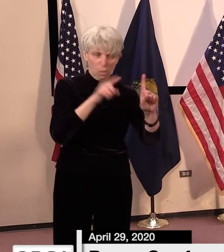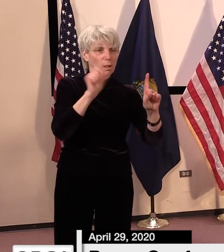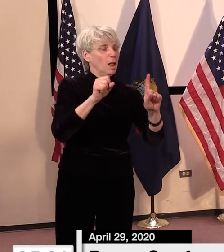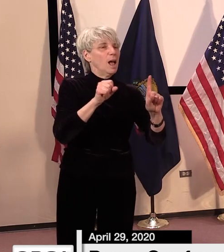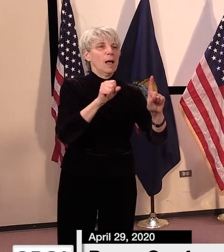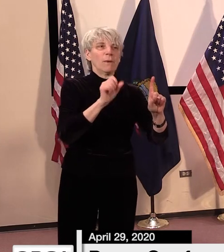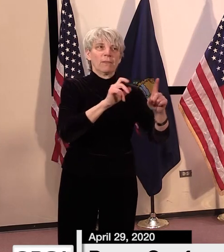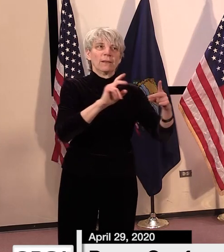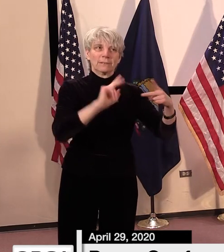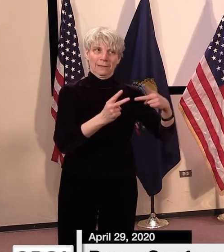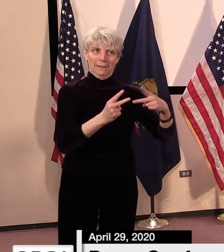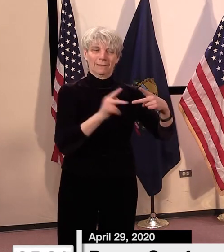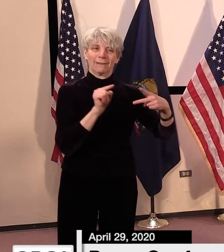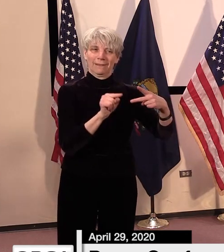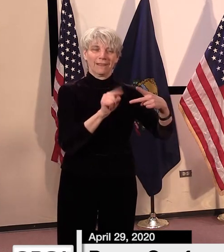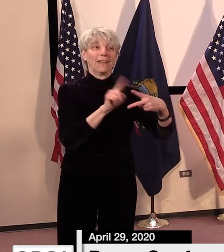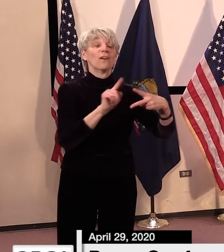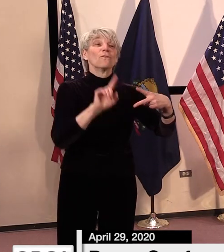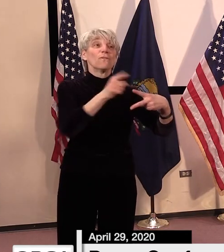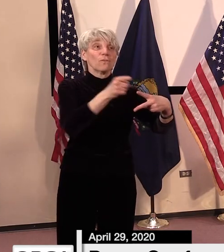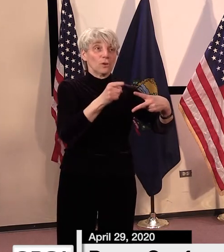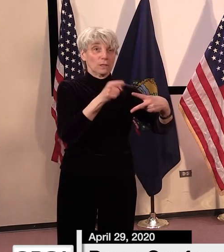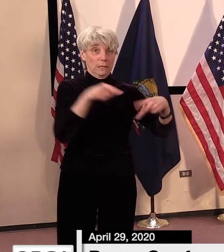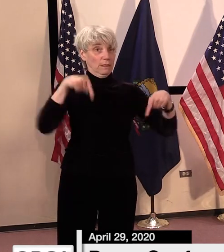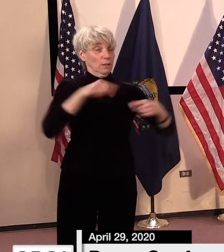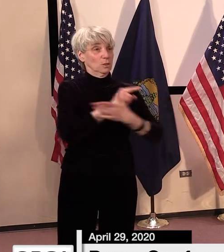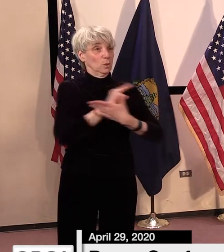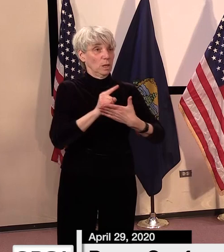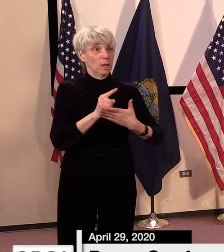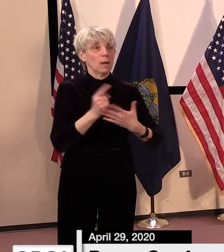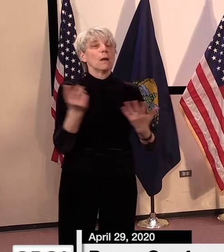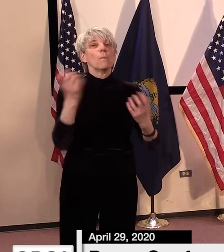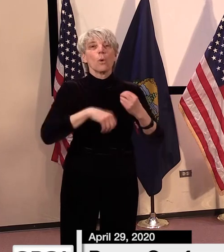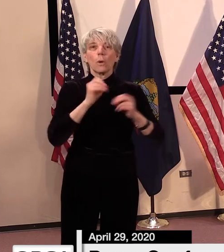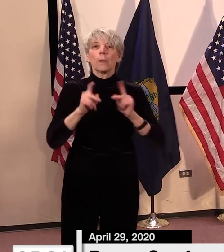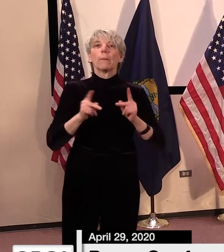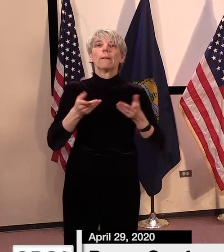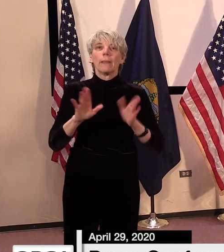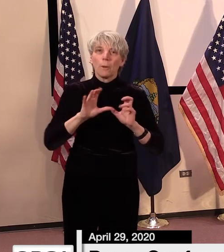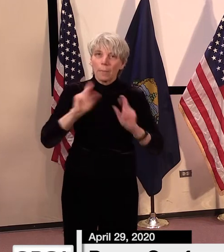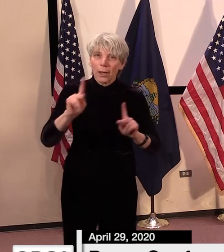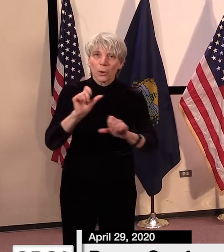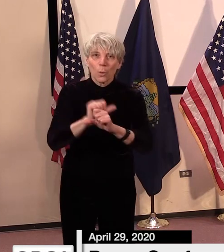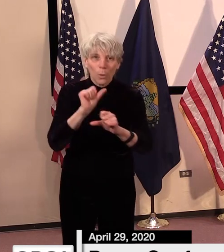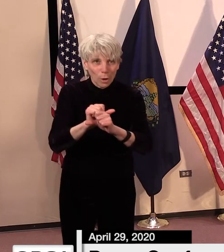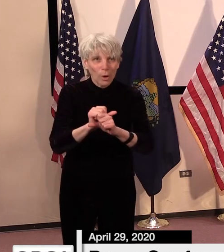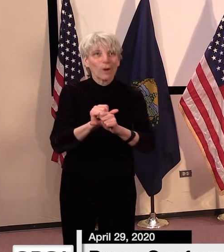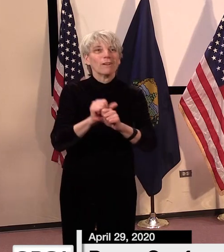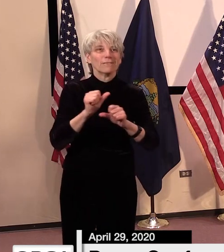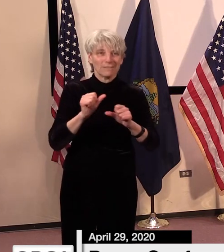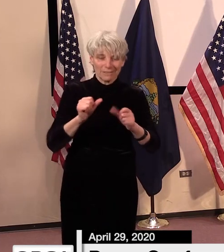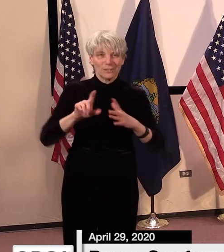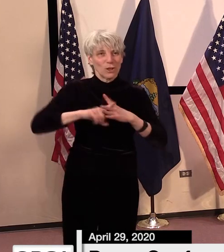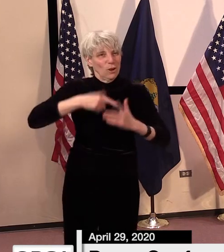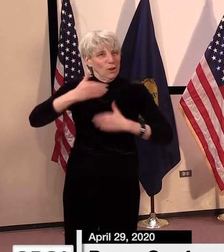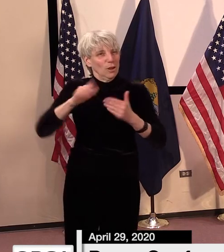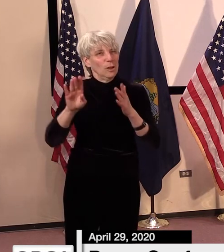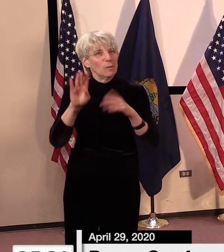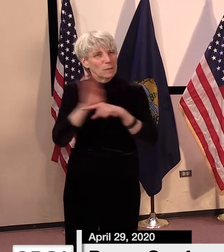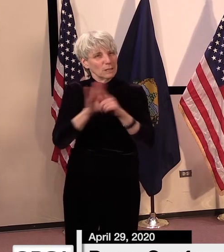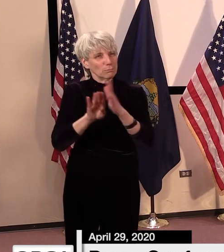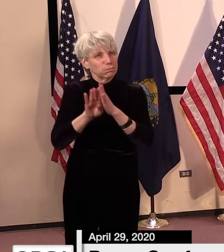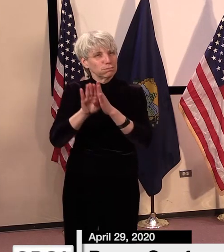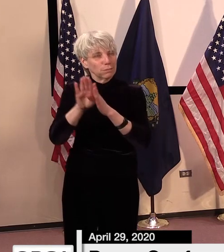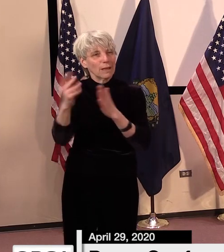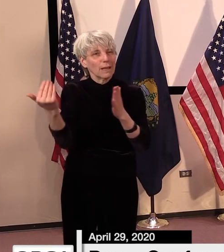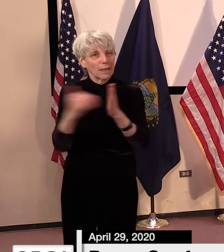at least for this week, is to try and get more people back to work. And then next week, we'll take a look again.